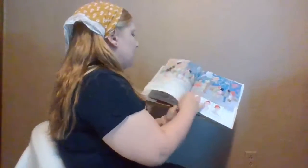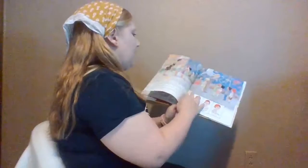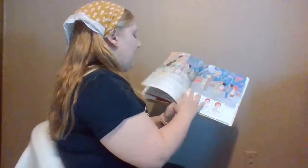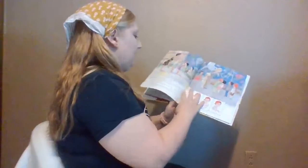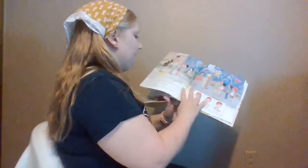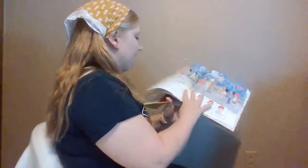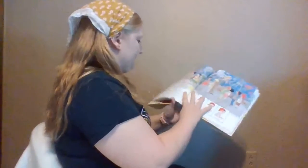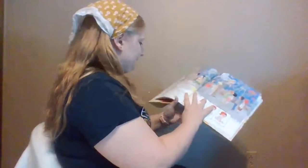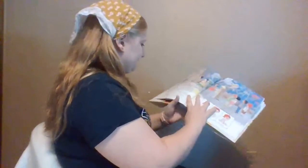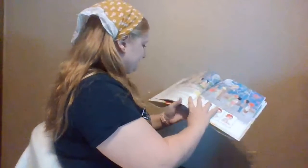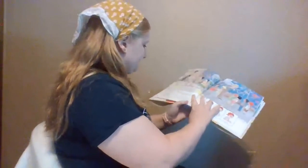Okay.